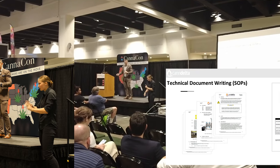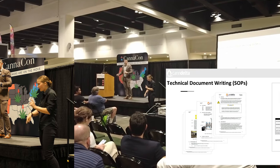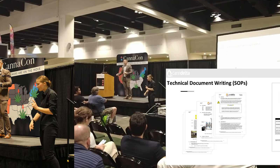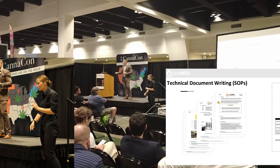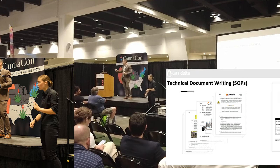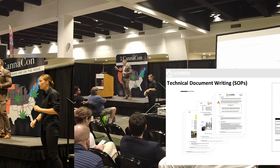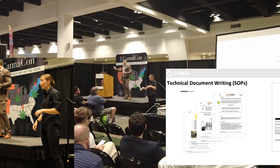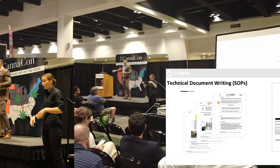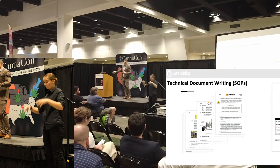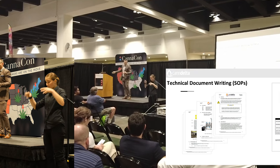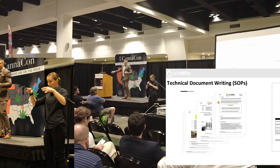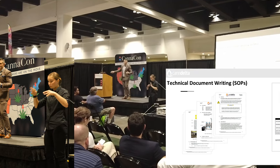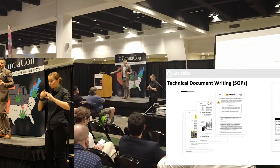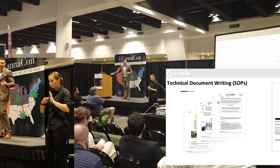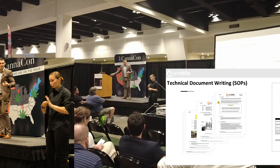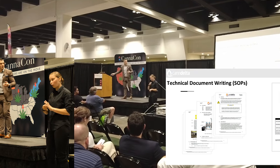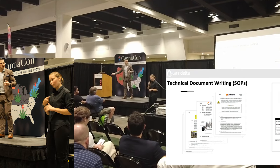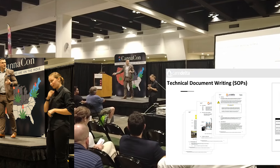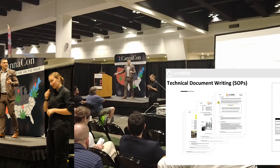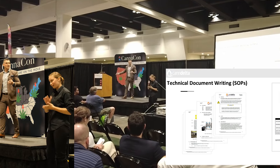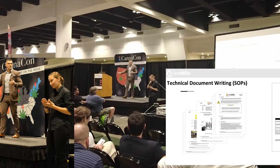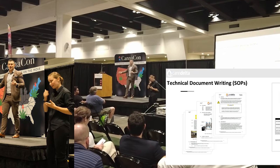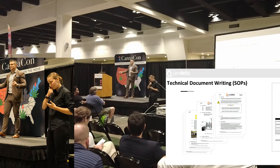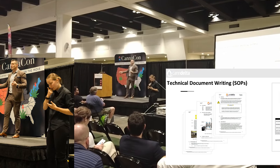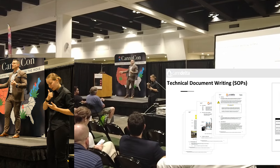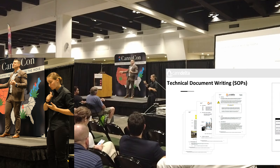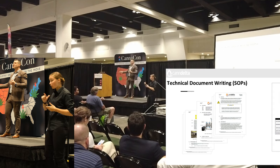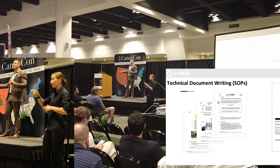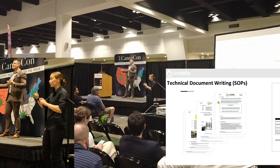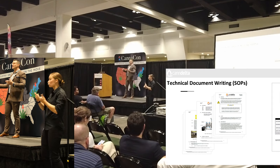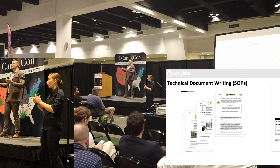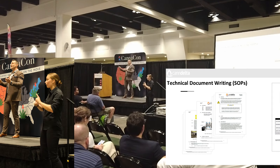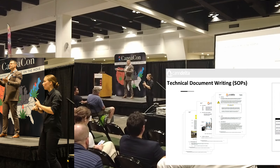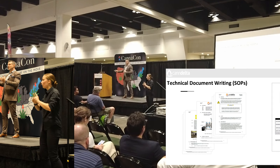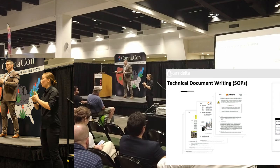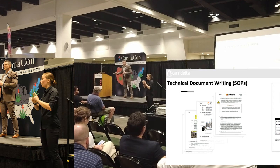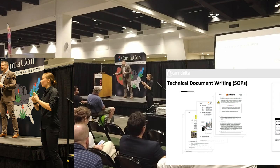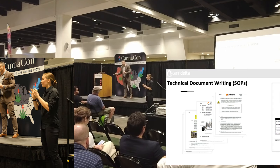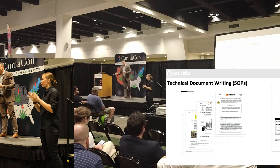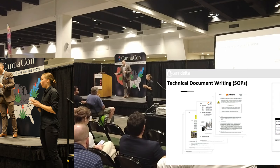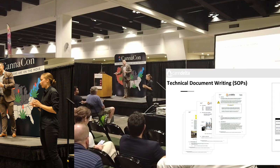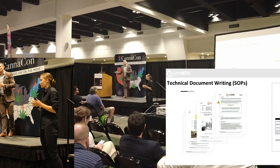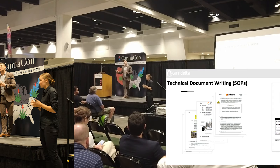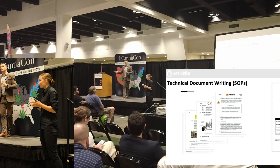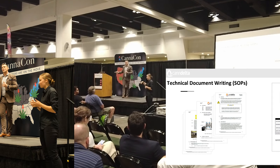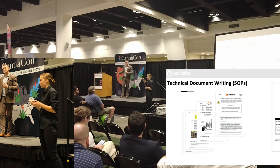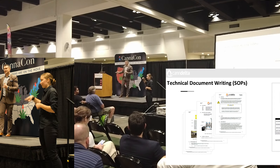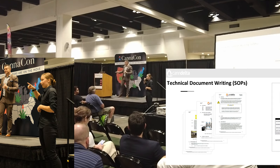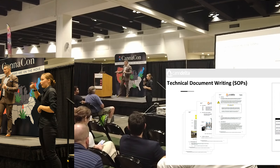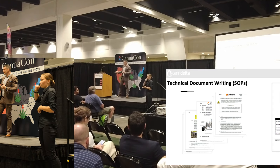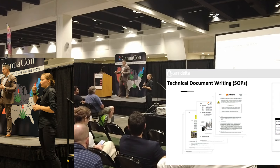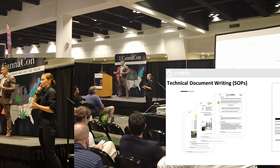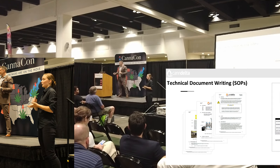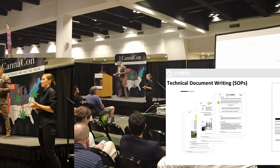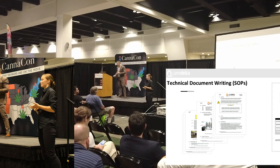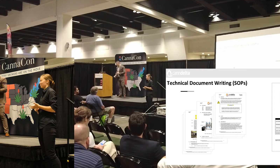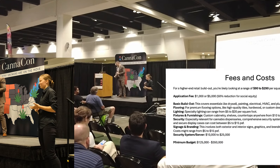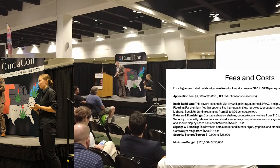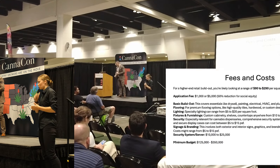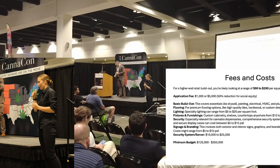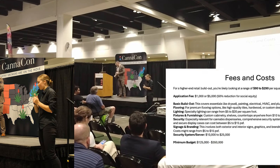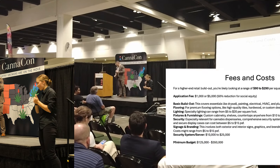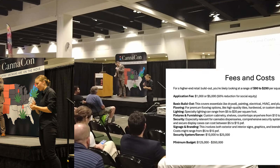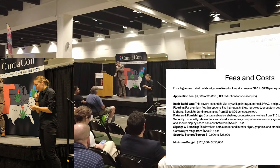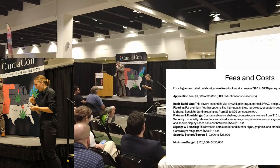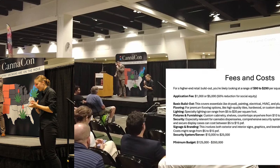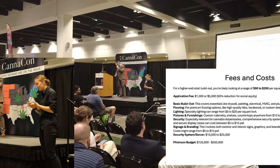visual surveillance, and it's going to be reflected in the forms that we need to fill out as well. So we want to make sure that we're achieving what we set out to do and that we're